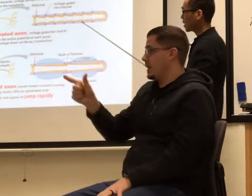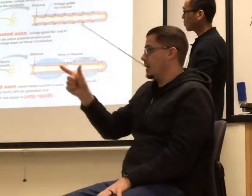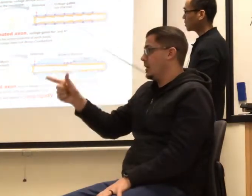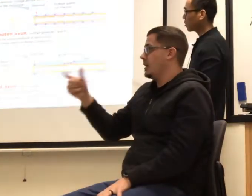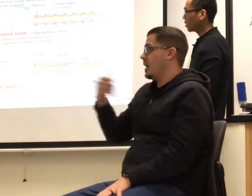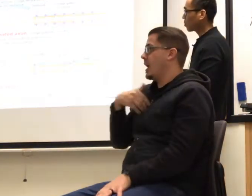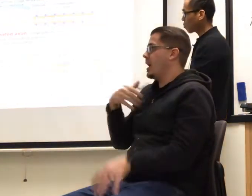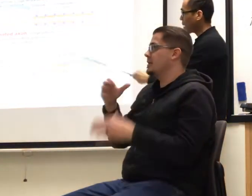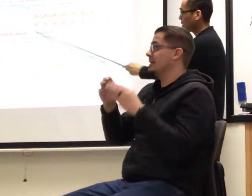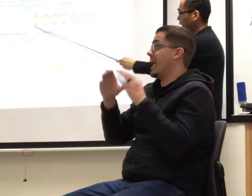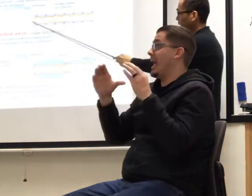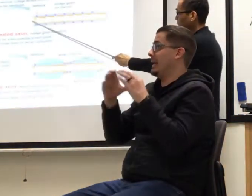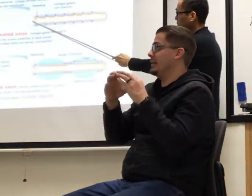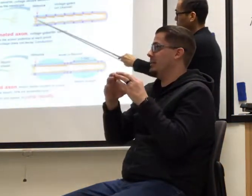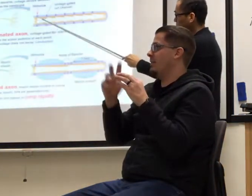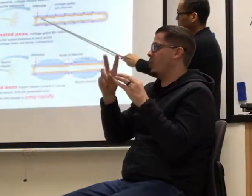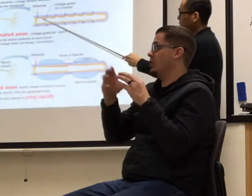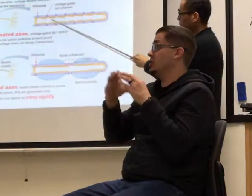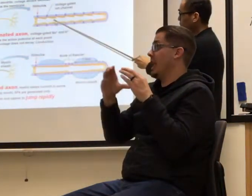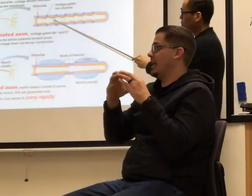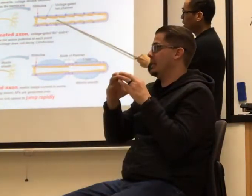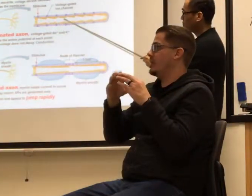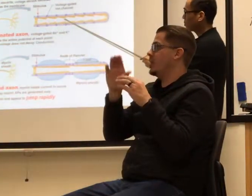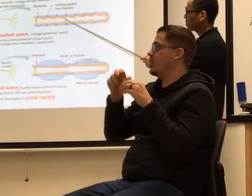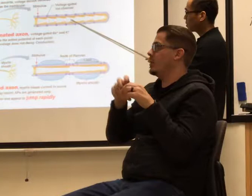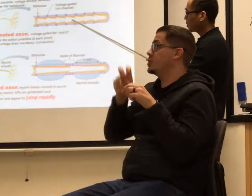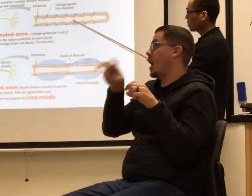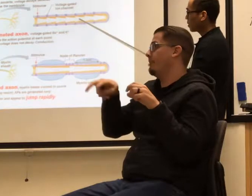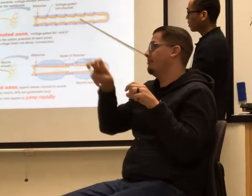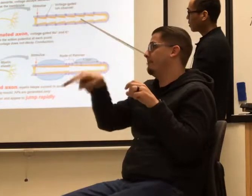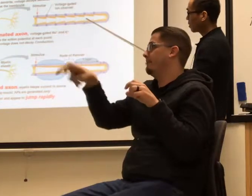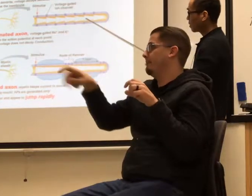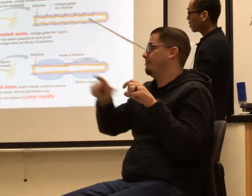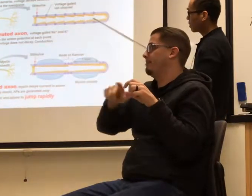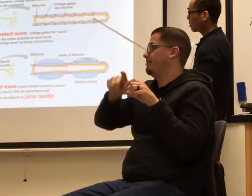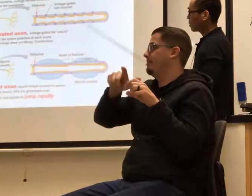voltage-gated channels, it'll propagate, it'll jump